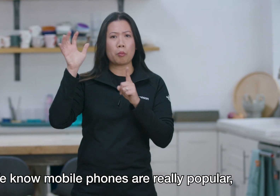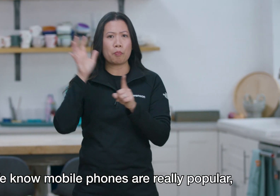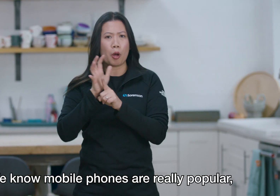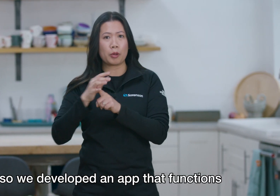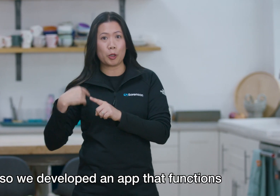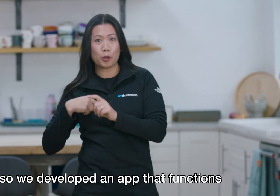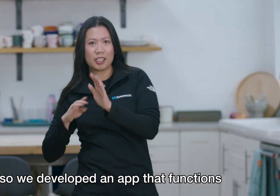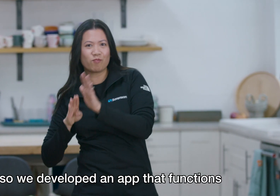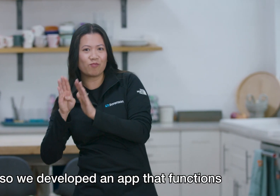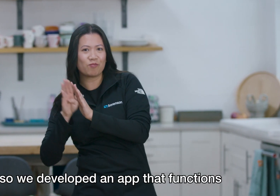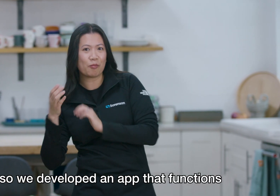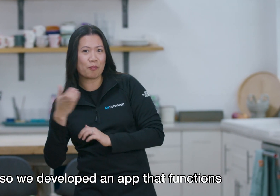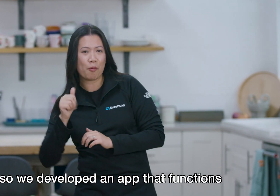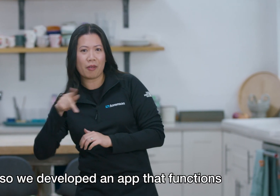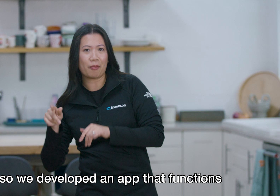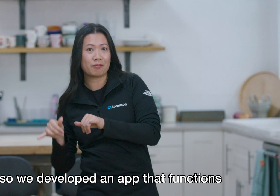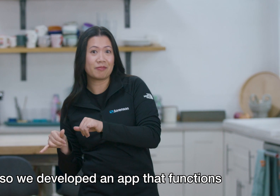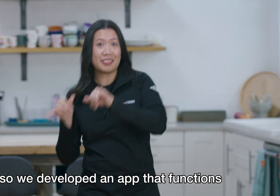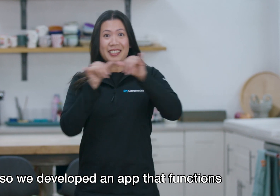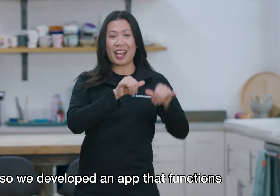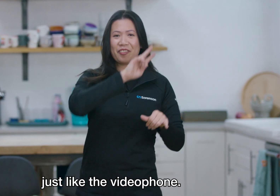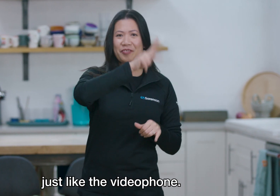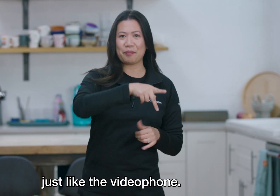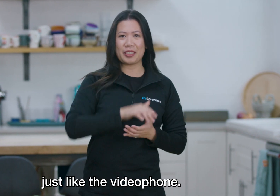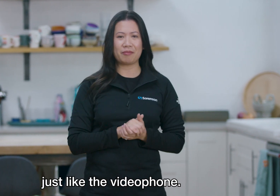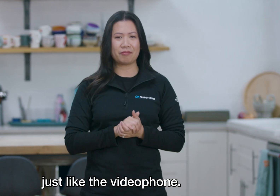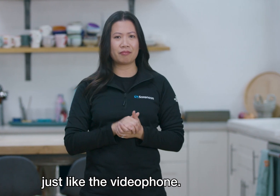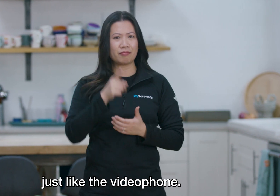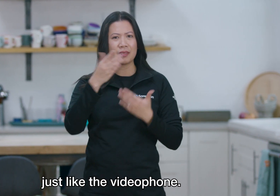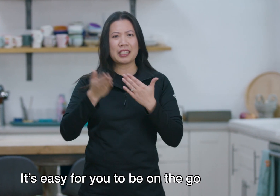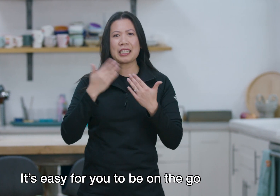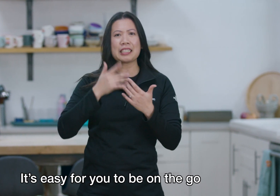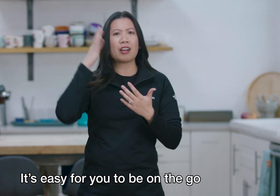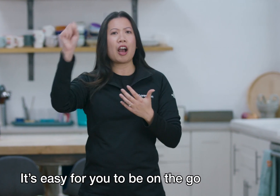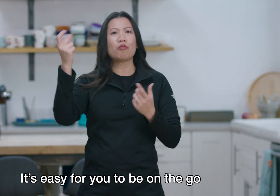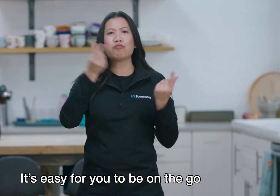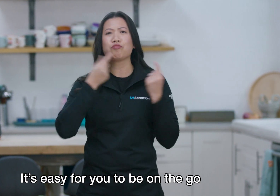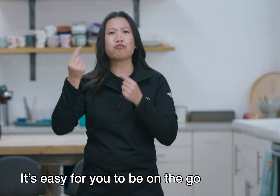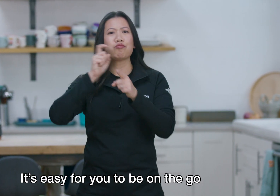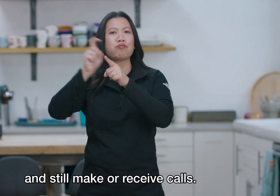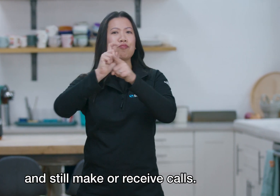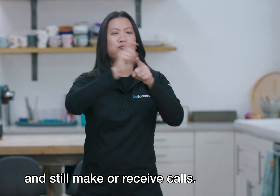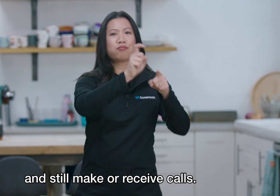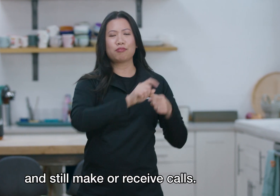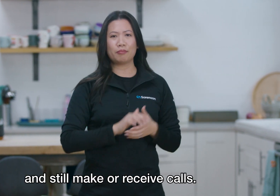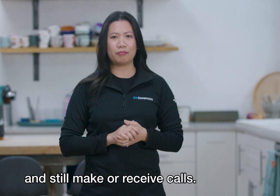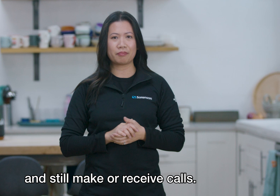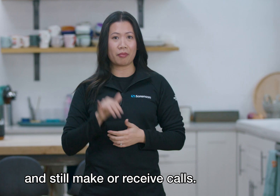popular, so we developed an app that functions just like a video phone. It's easy for you to be on the go and still make or receive